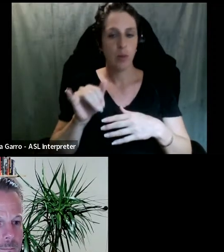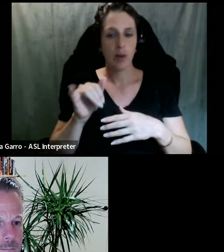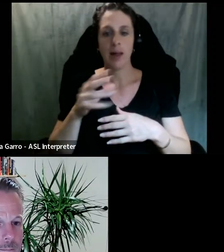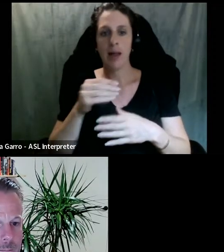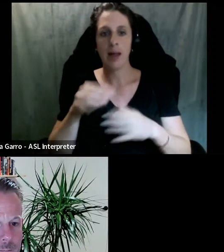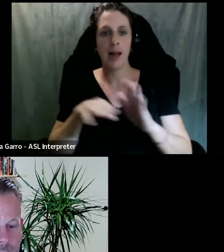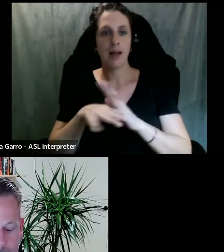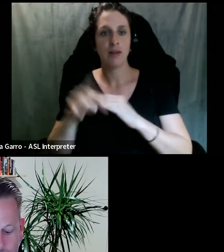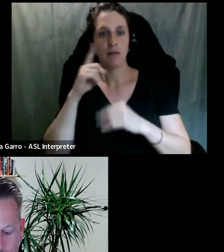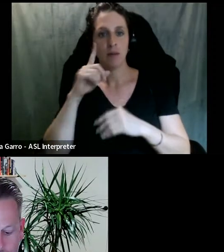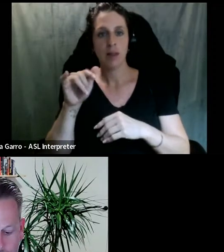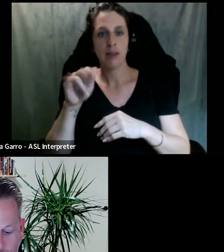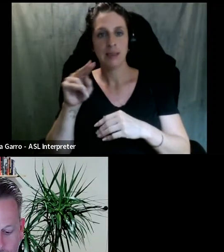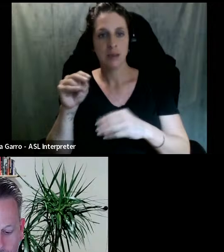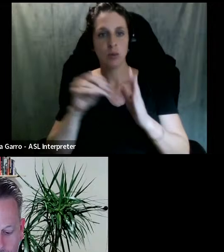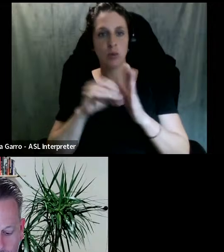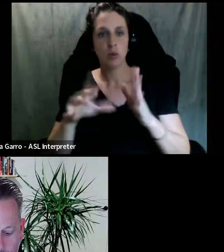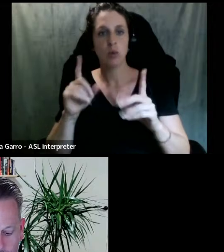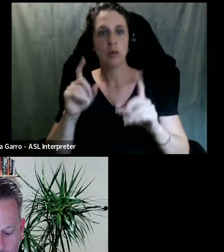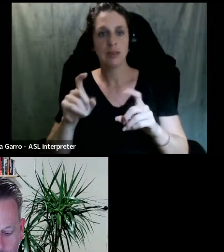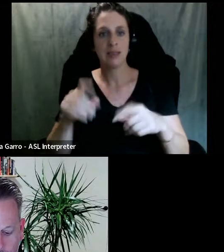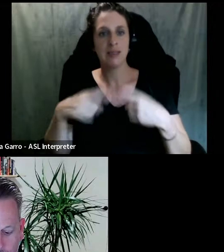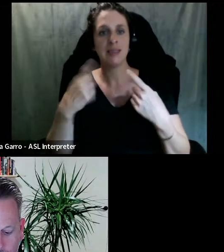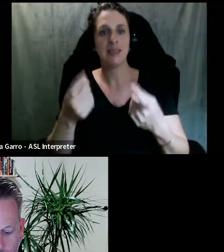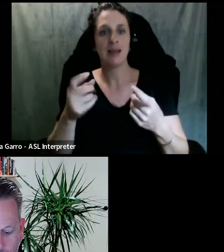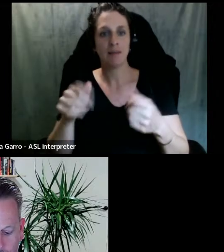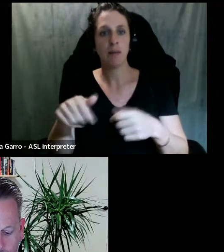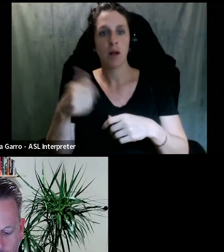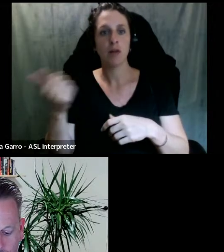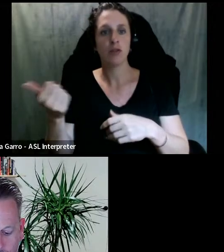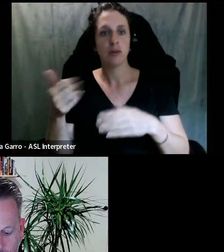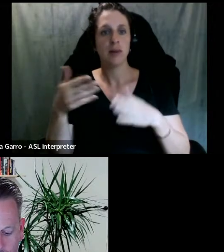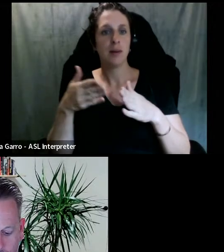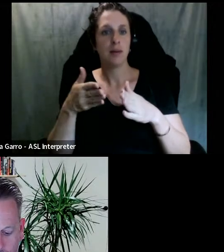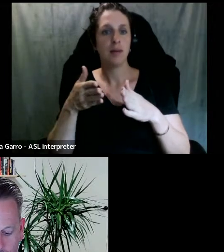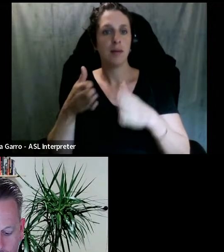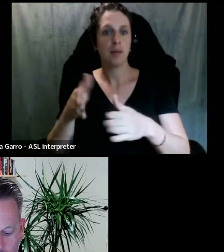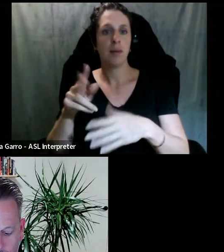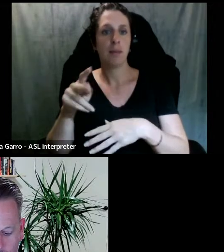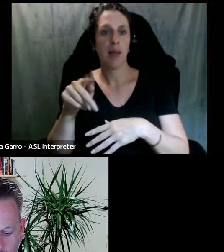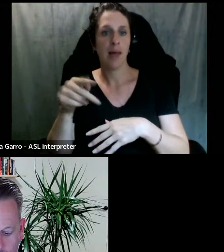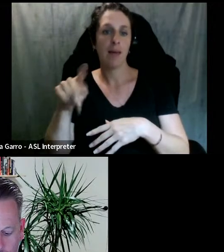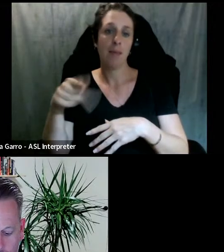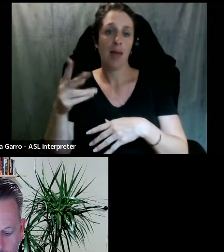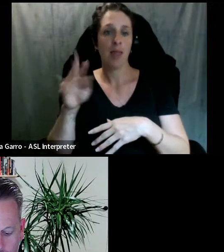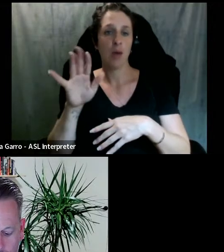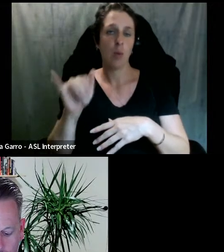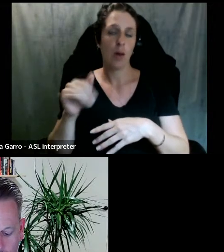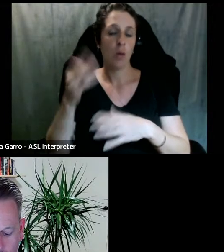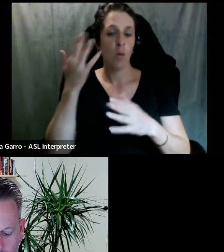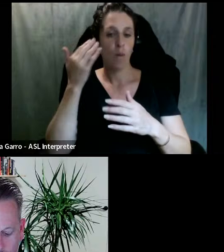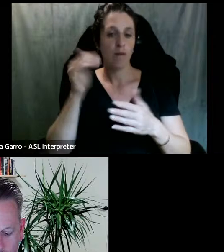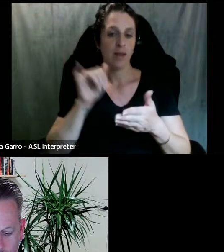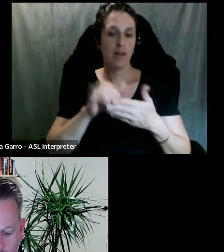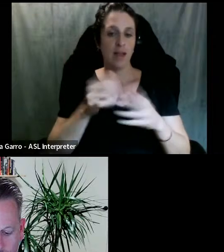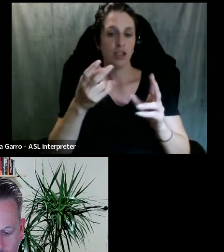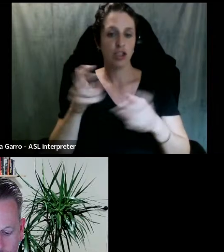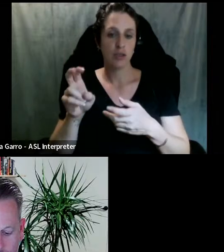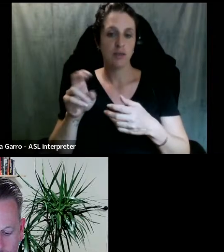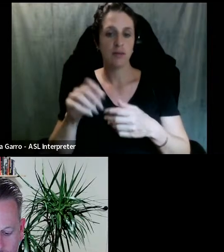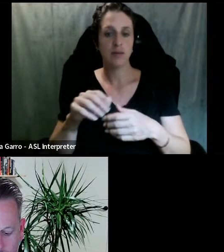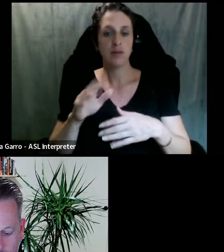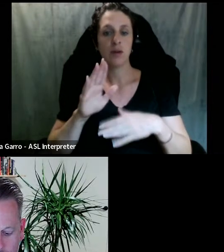students, we need to give them alternative, pathways. And so hopefully that shifts, where everybody comes out with